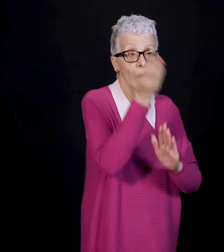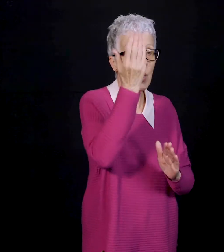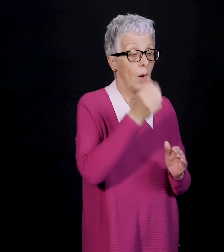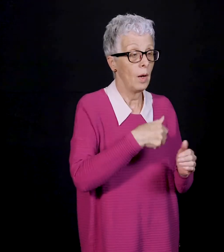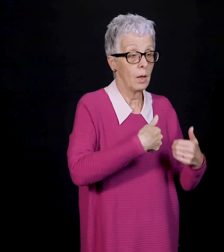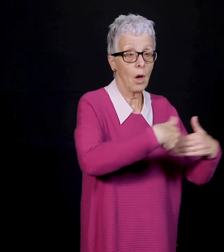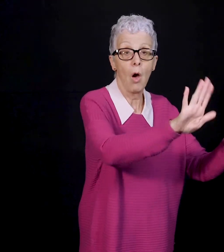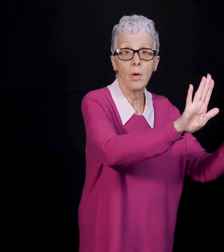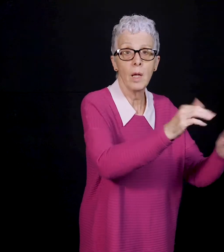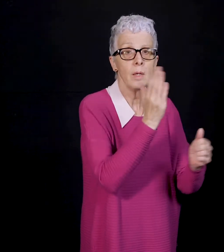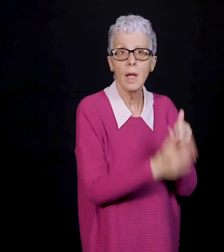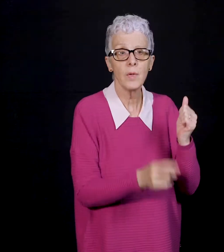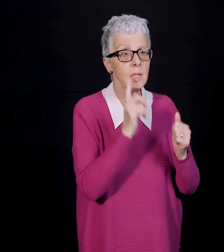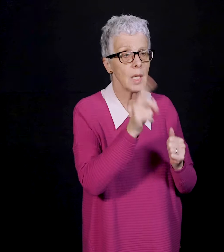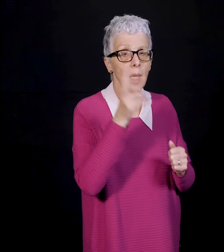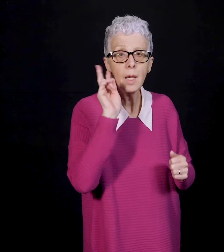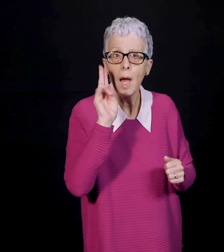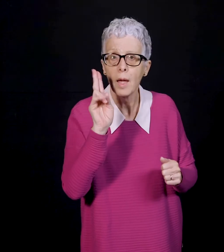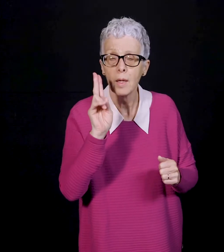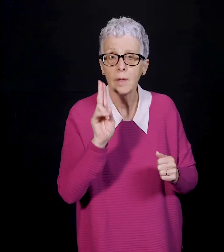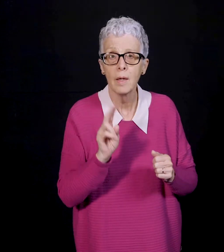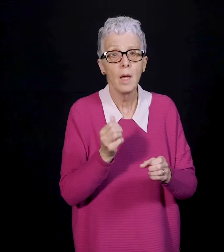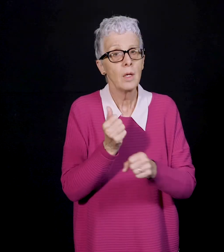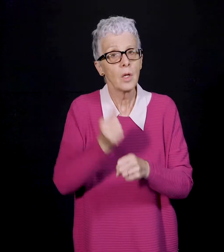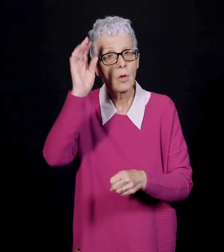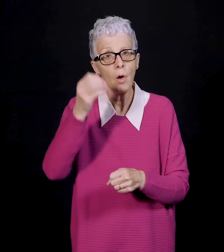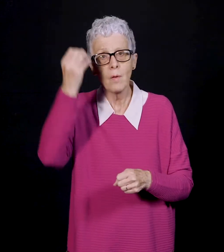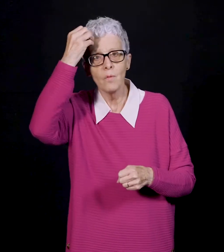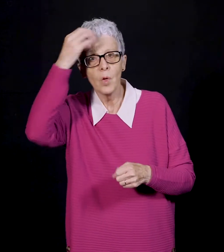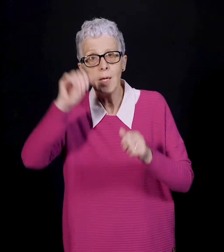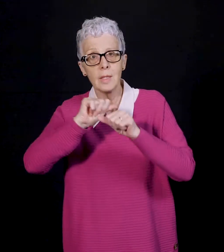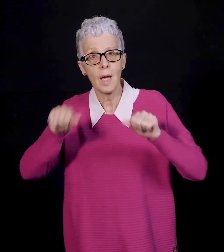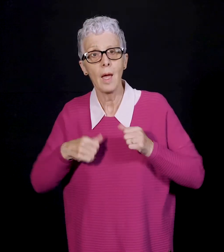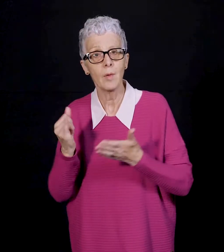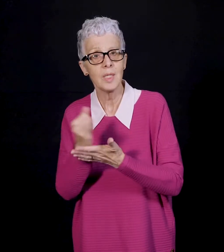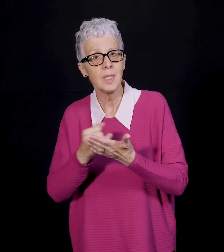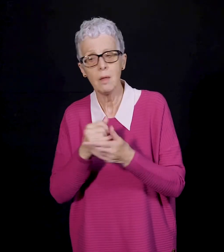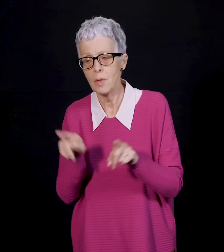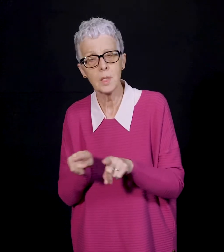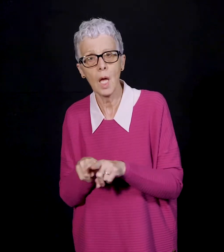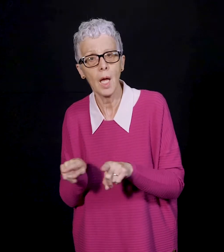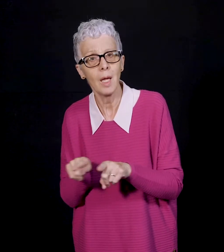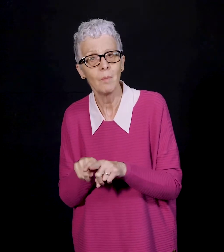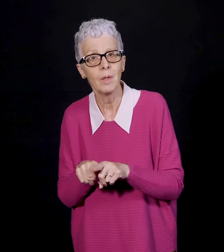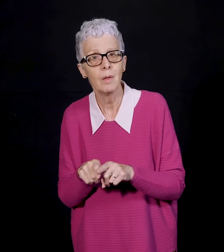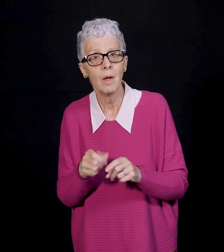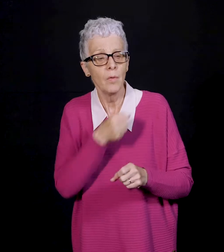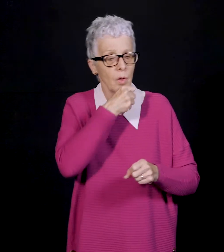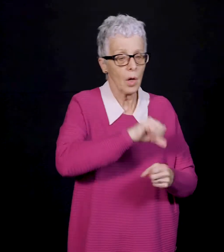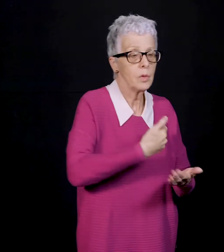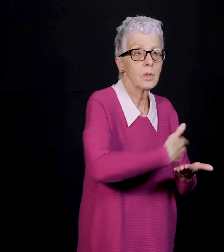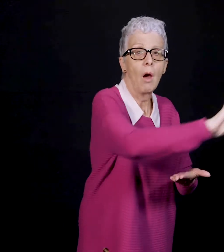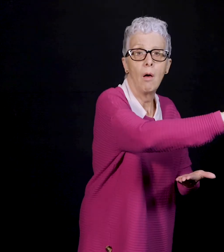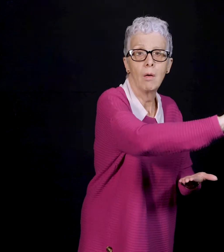again. So God no longer recalls our sin. No longer does he hold us to account and hold that against